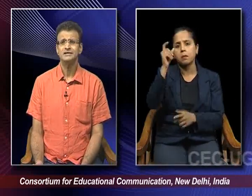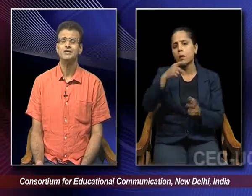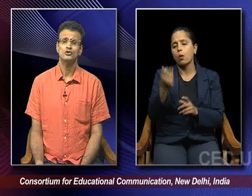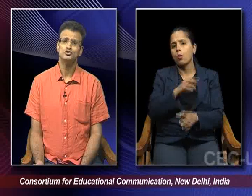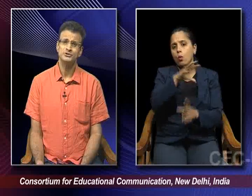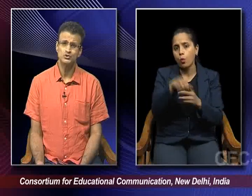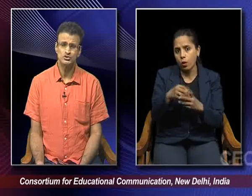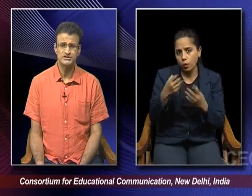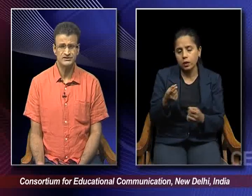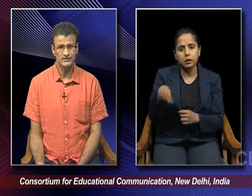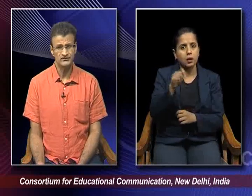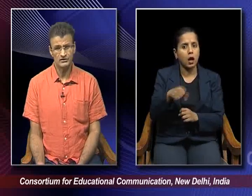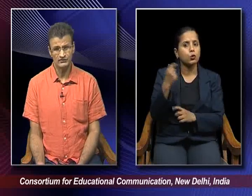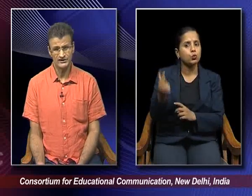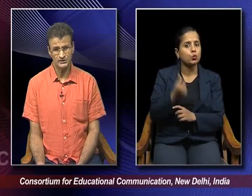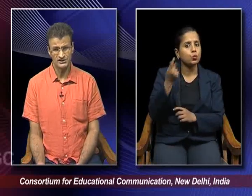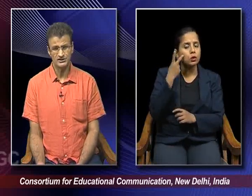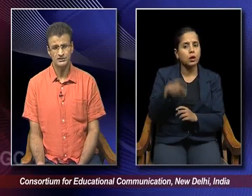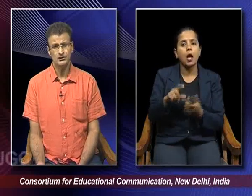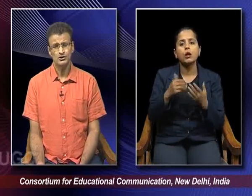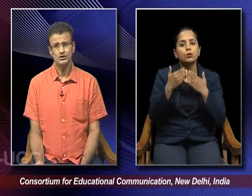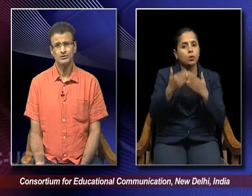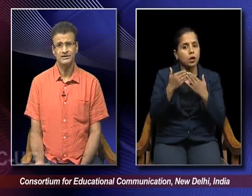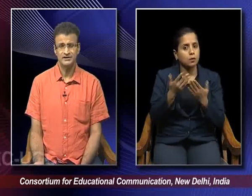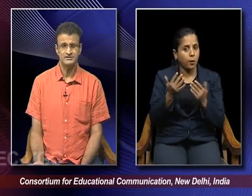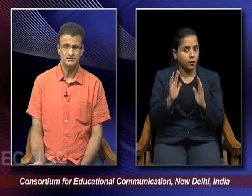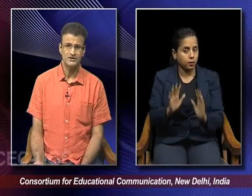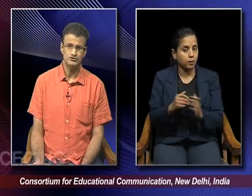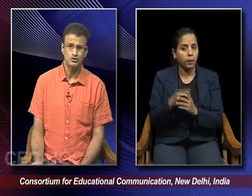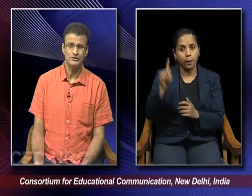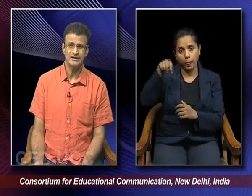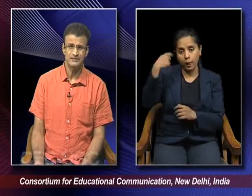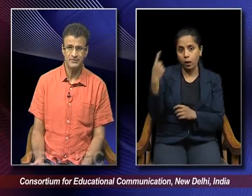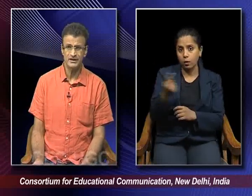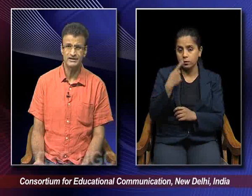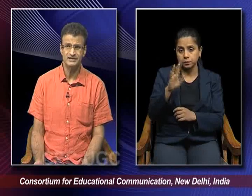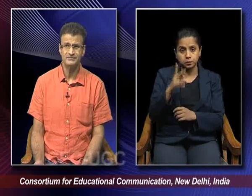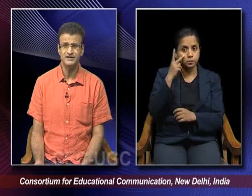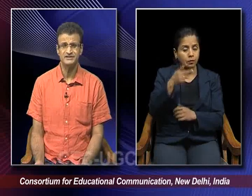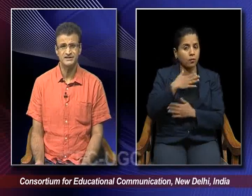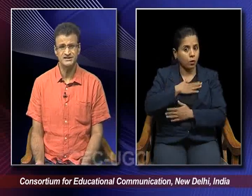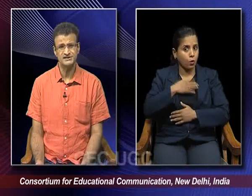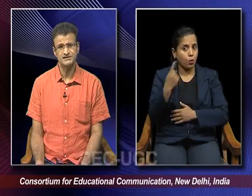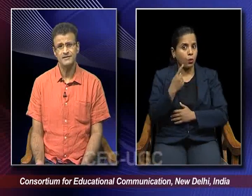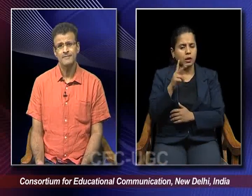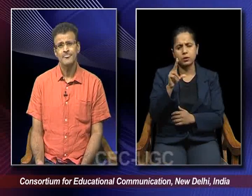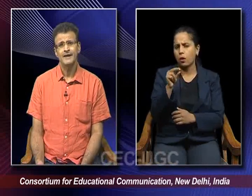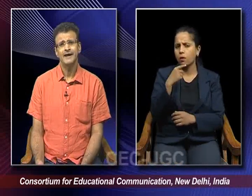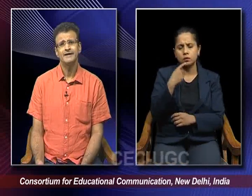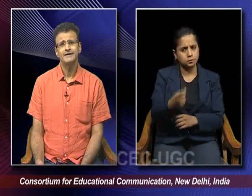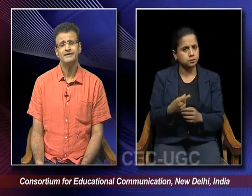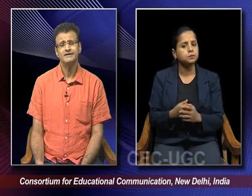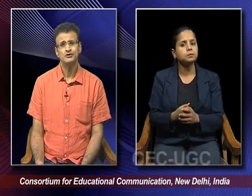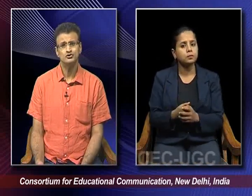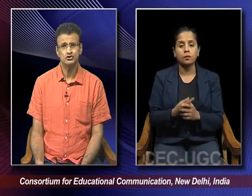Then they can also be used in the framework of education. Not only cinema was not only entertainment in that sense.